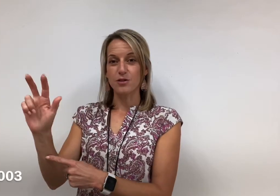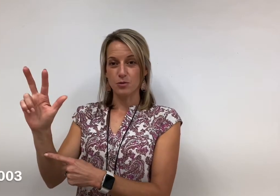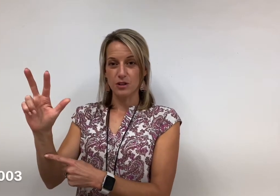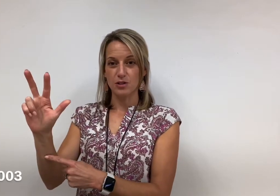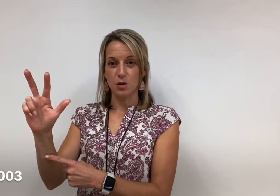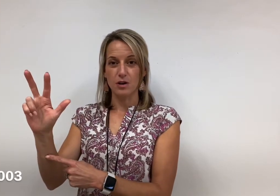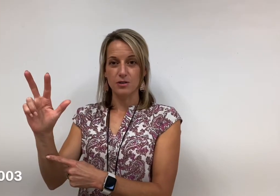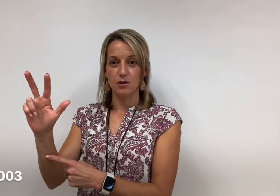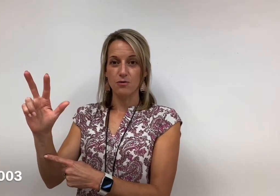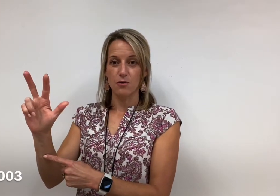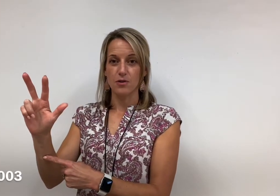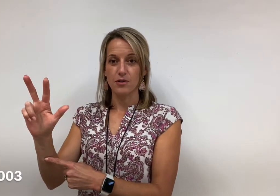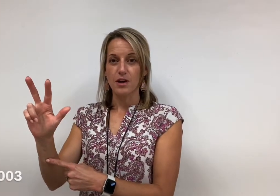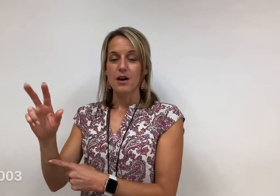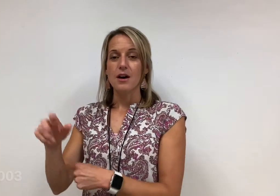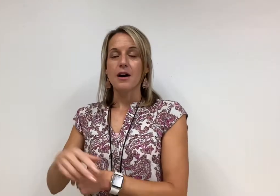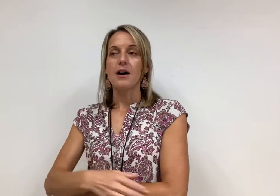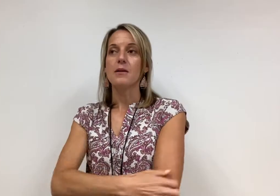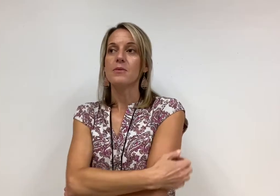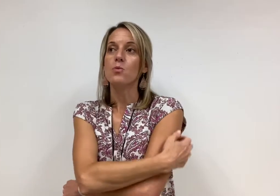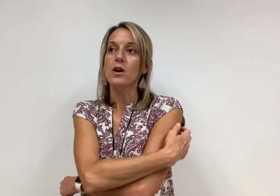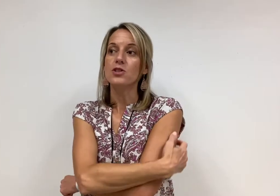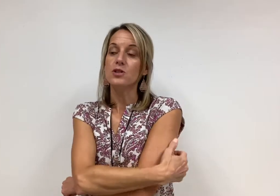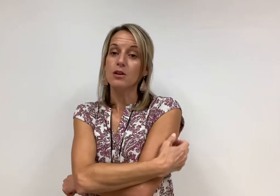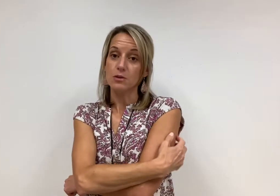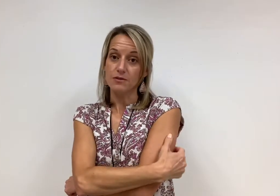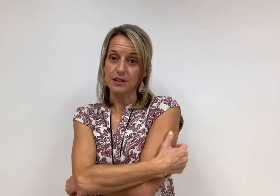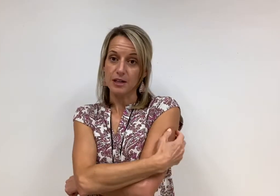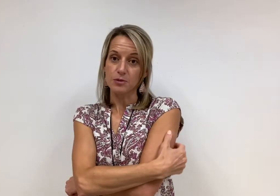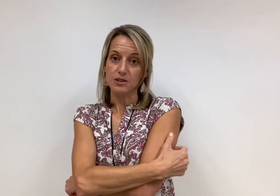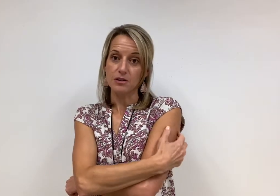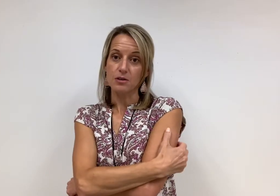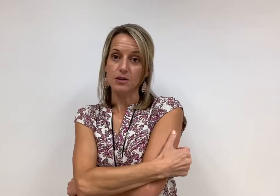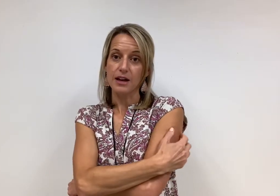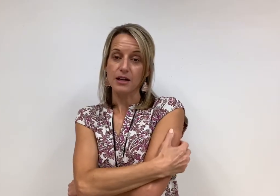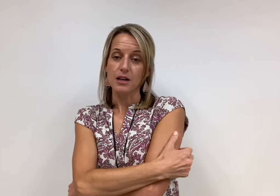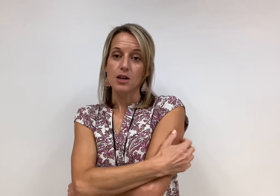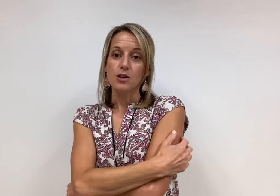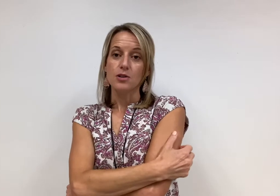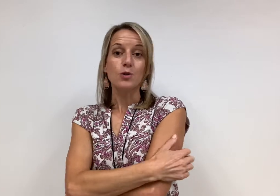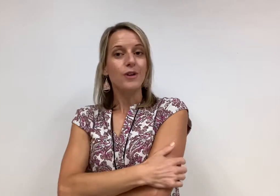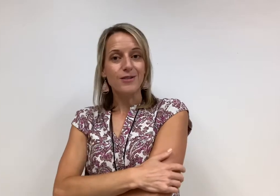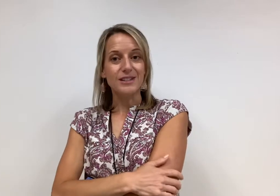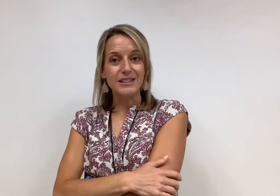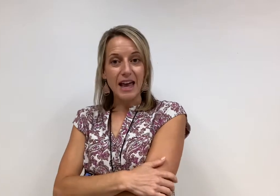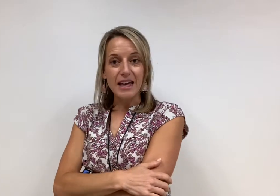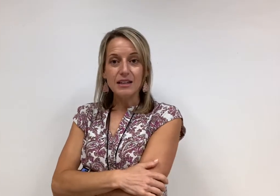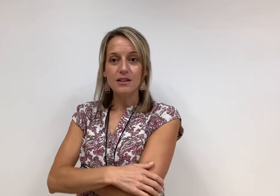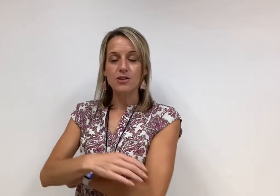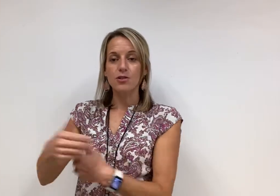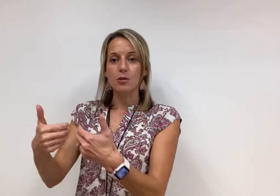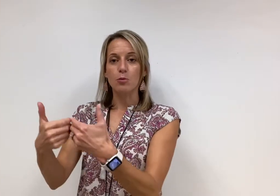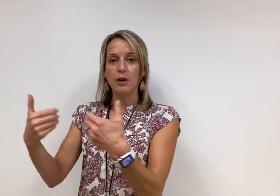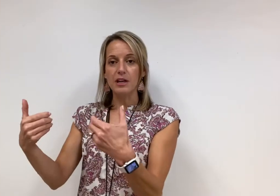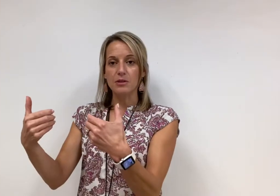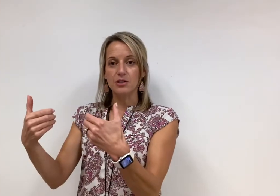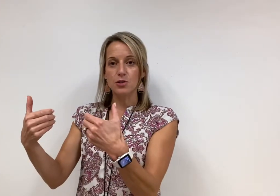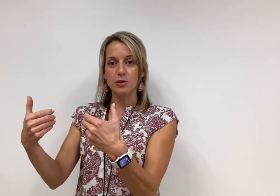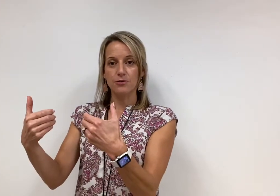2003, so on and so forth. Once you get rid of that double zero, like 2010, then you're going to break them into two different